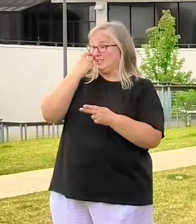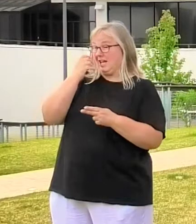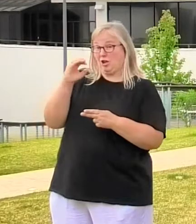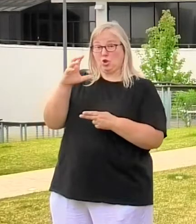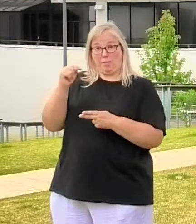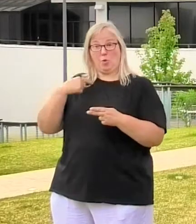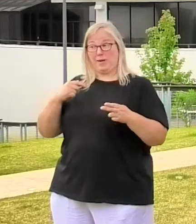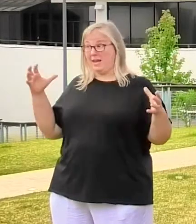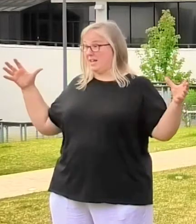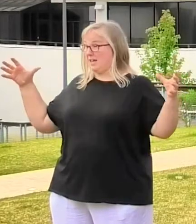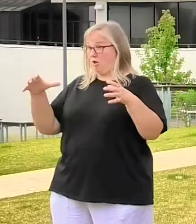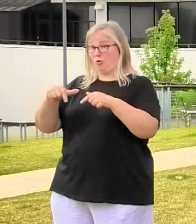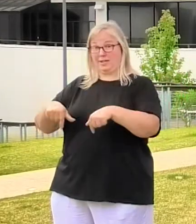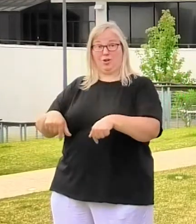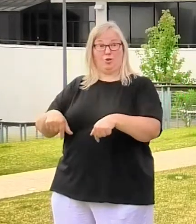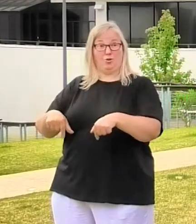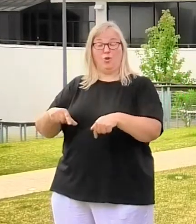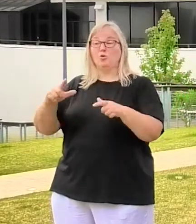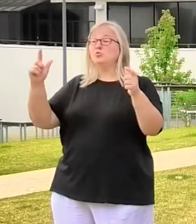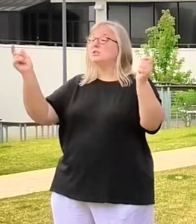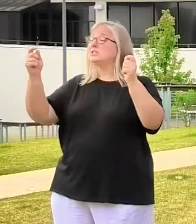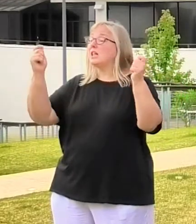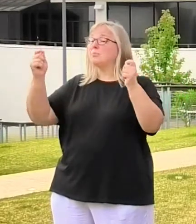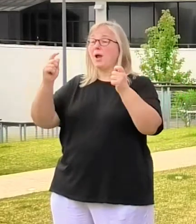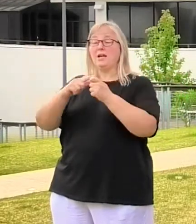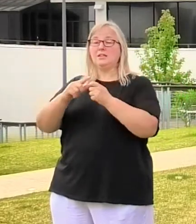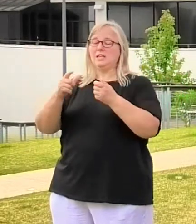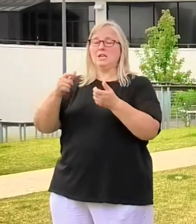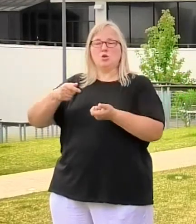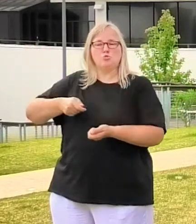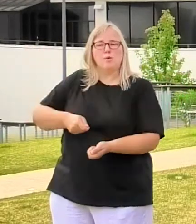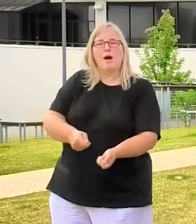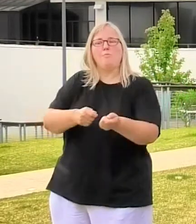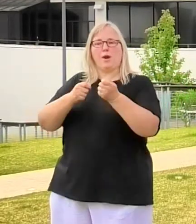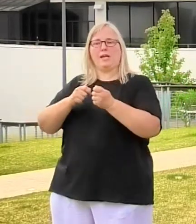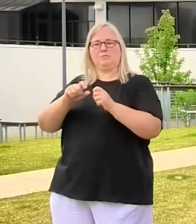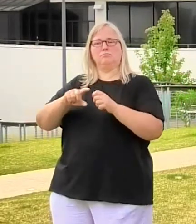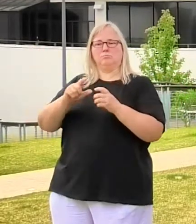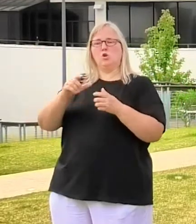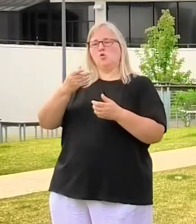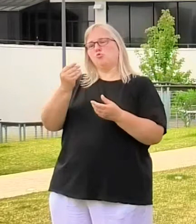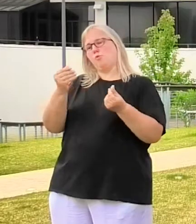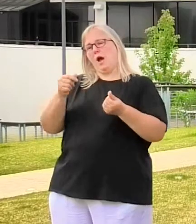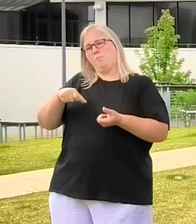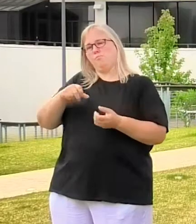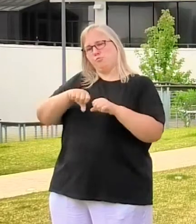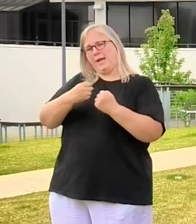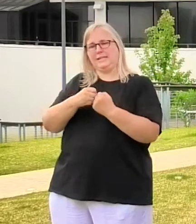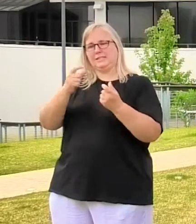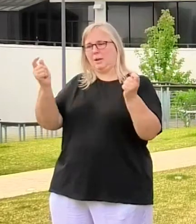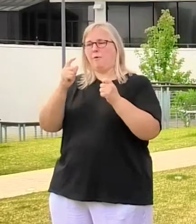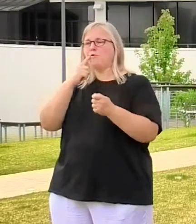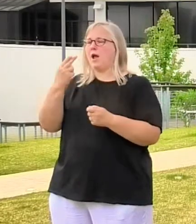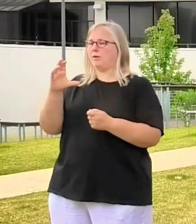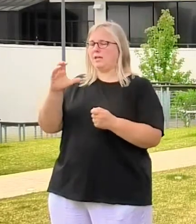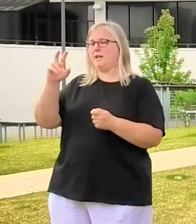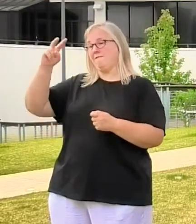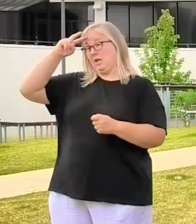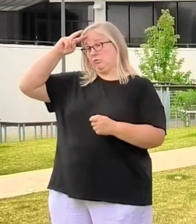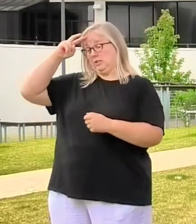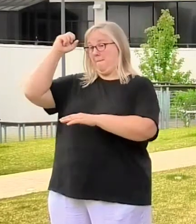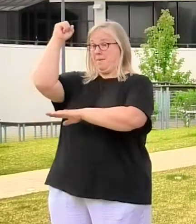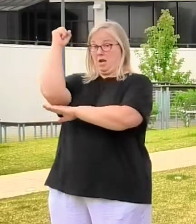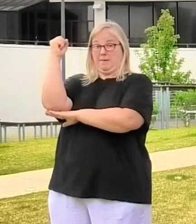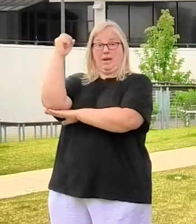were gathered here to celebrate the groundbreaking ceremony for the Howard County Veterans Monument and to